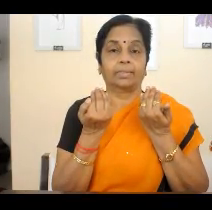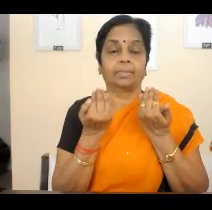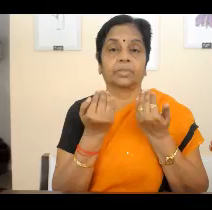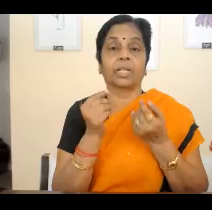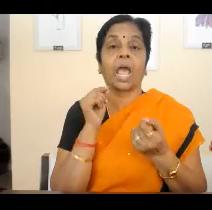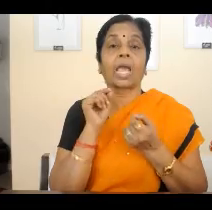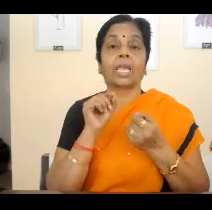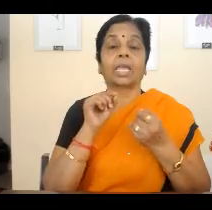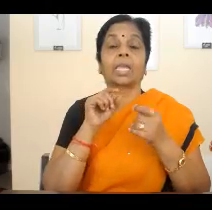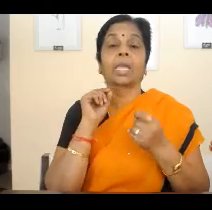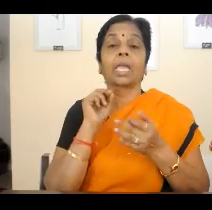Insurance companies